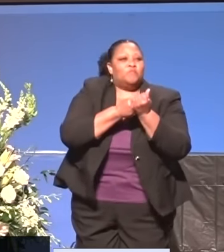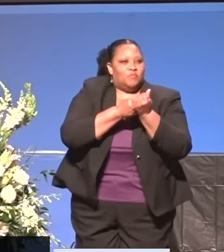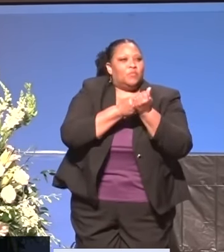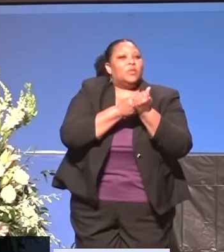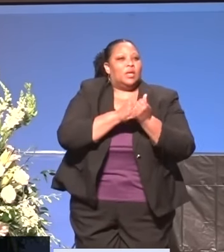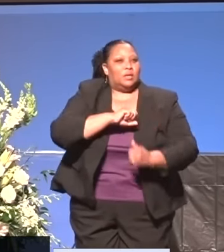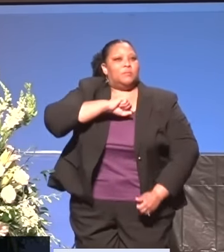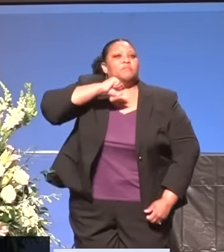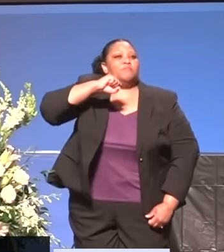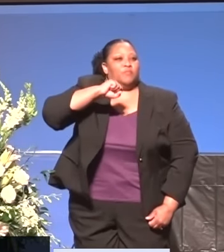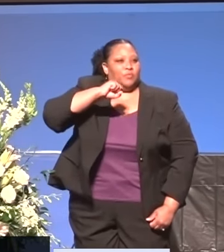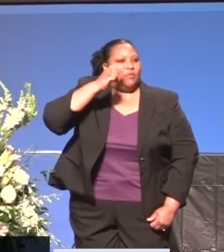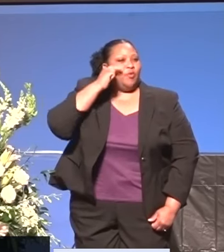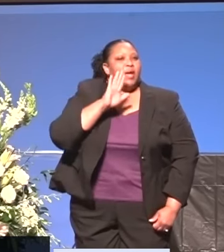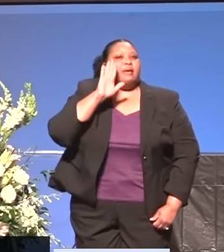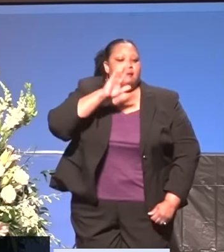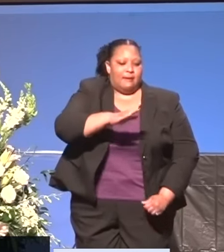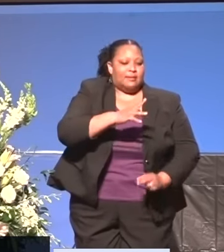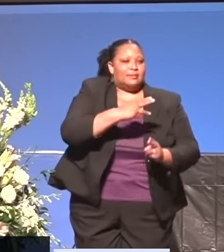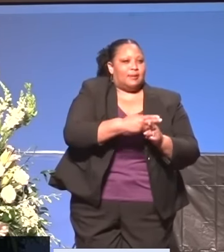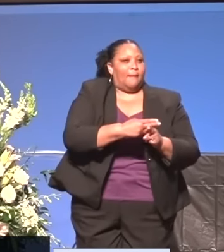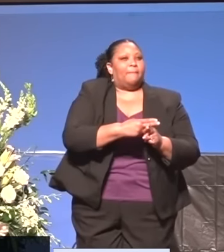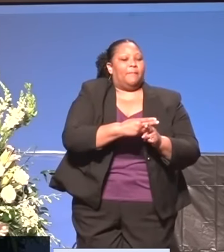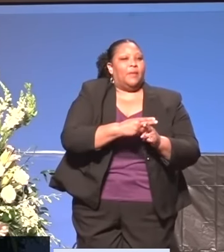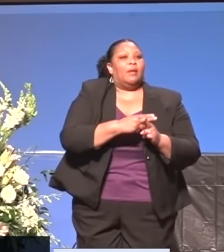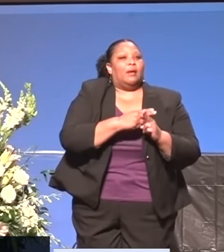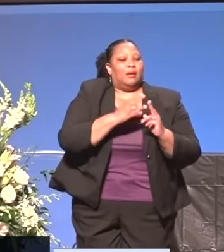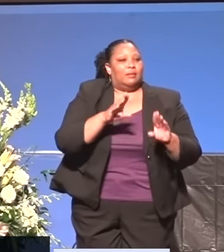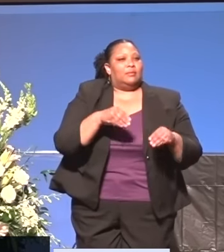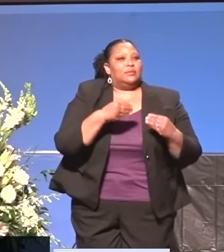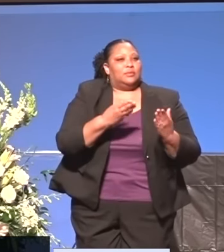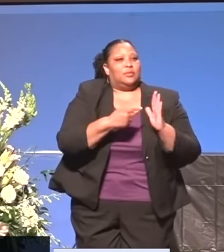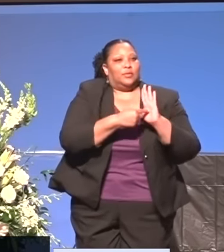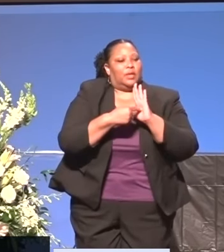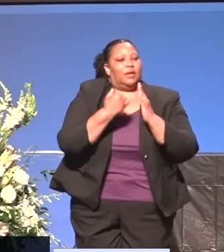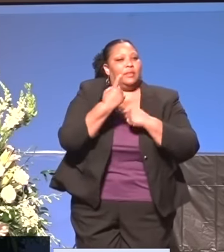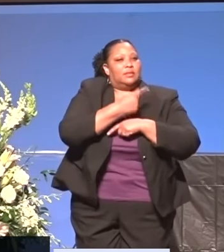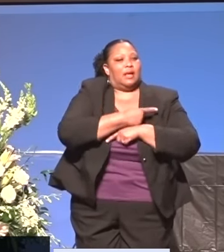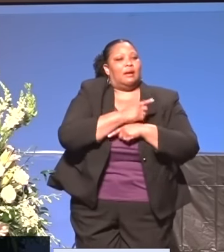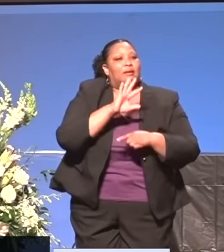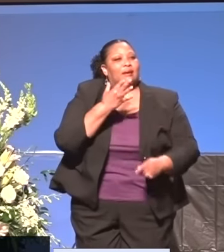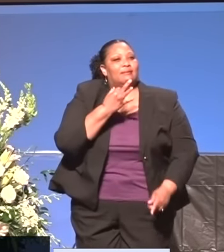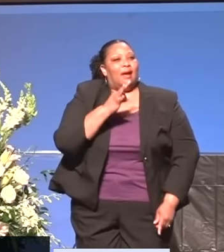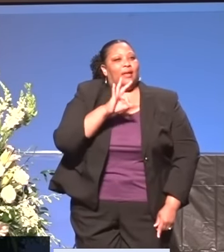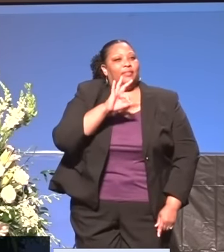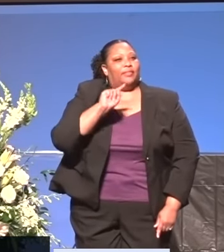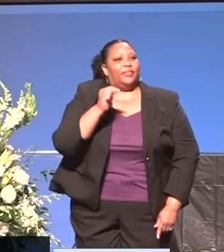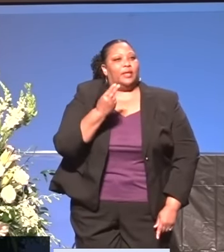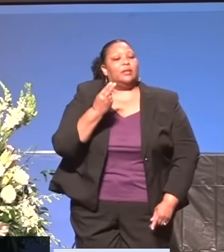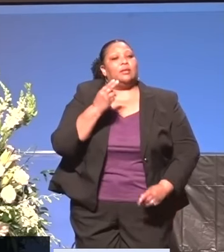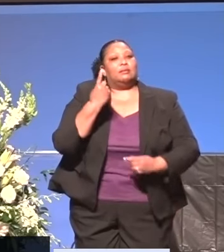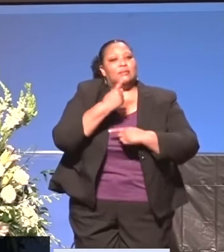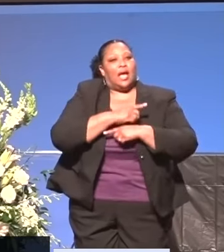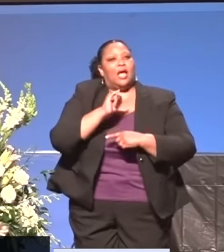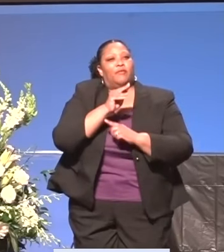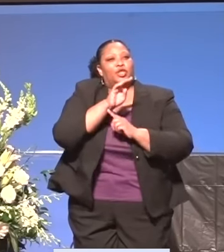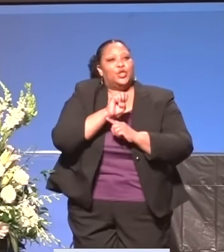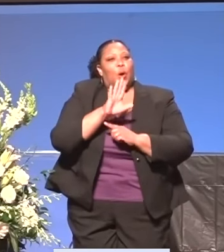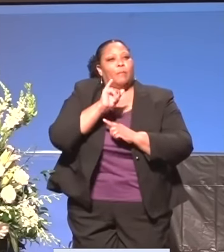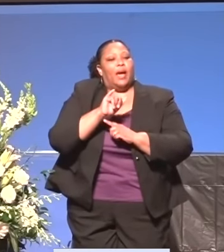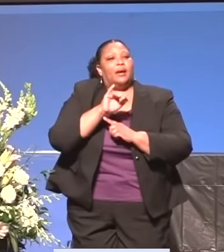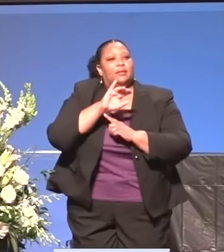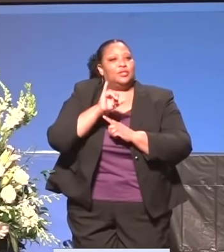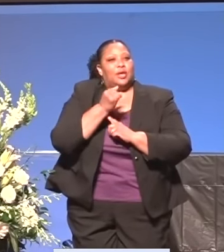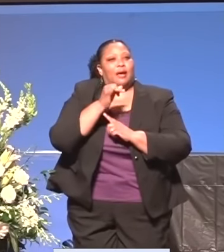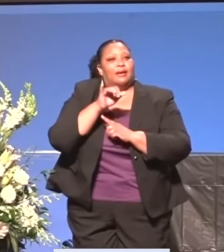for justice in his name. Humbly submitted on this ninth day of June by the Jack Yates Senior High